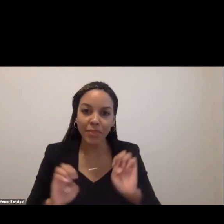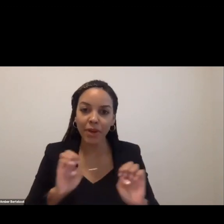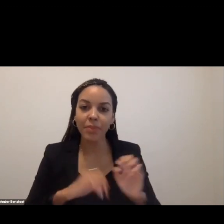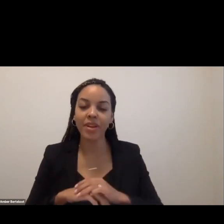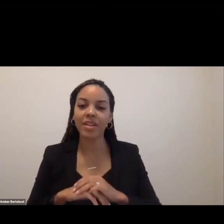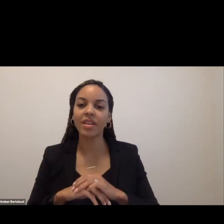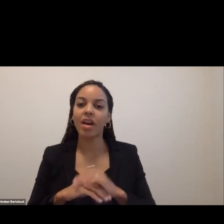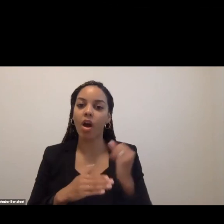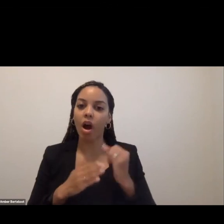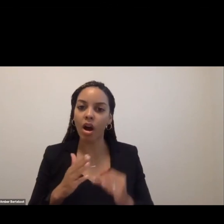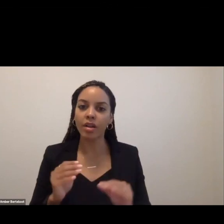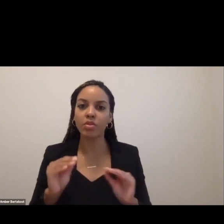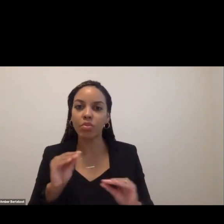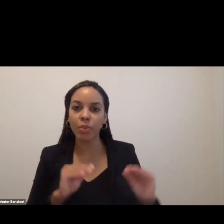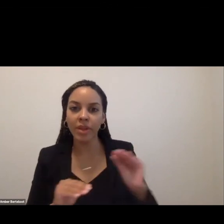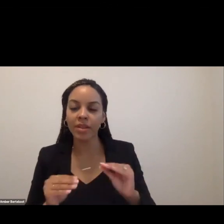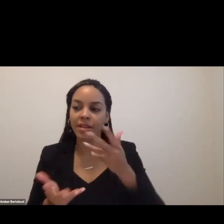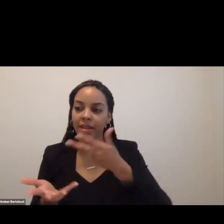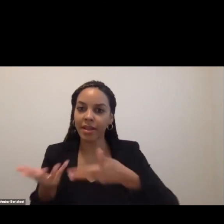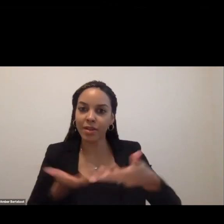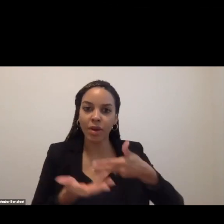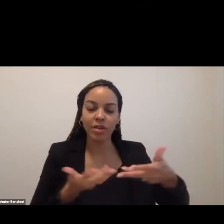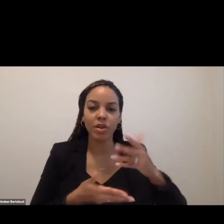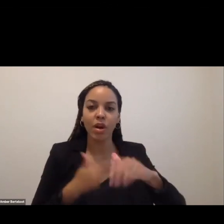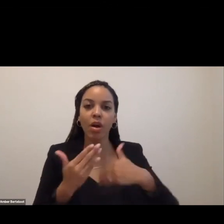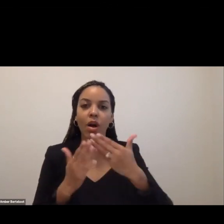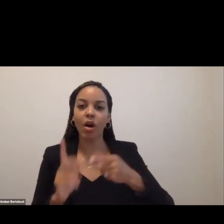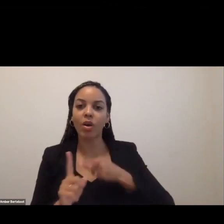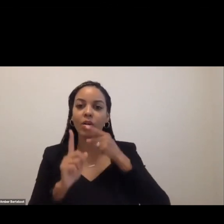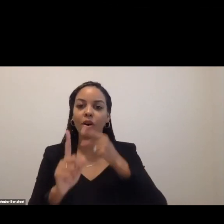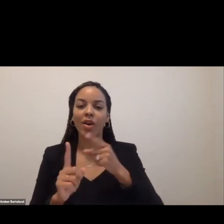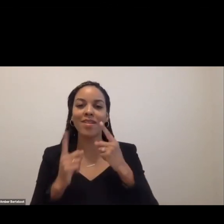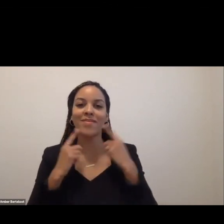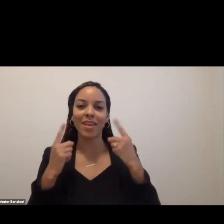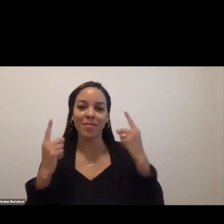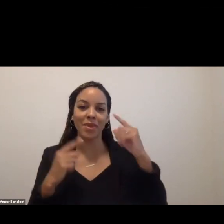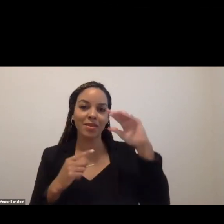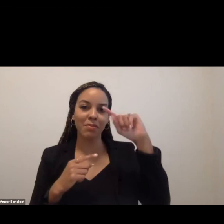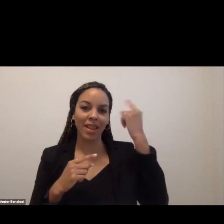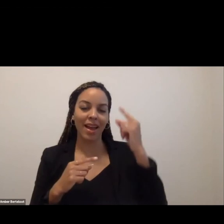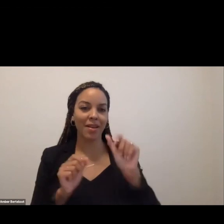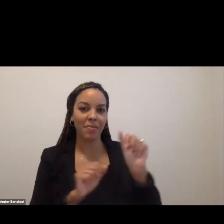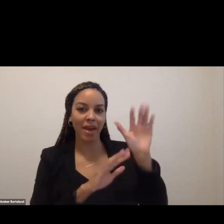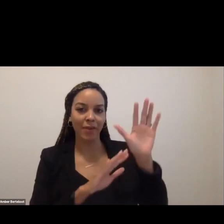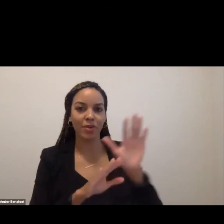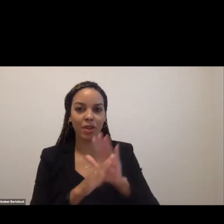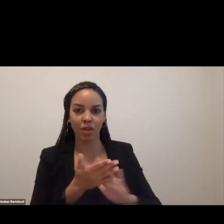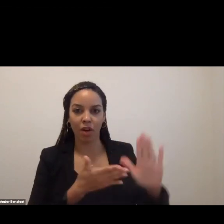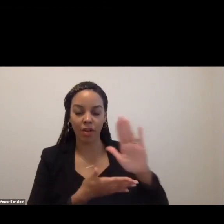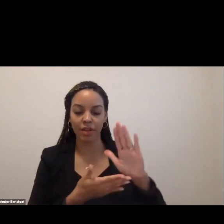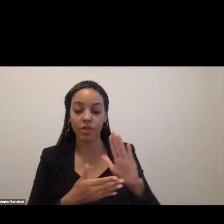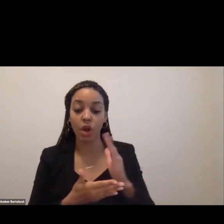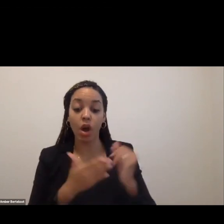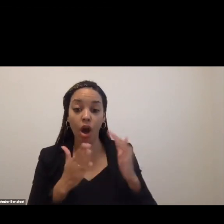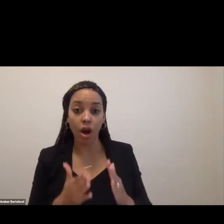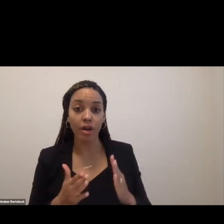mobility and interaction, all in the spirit of the famous Black Mountain College. Artist residencies